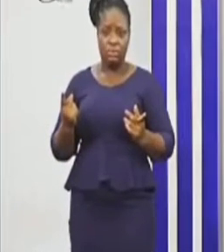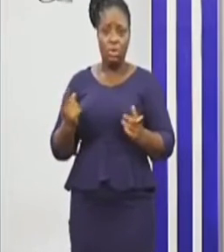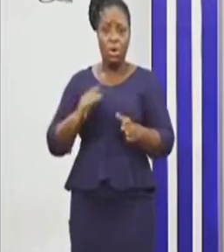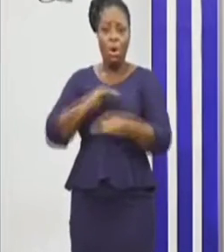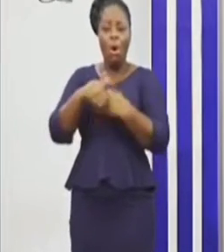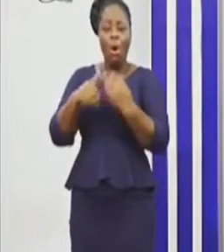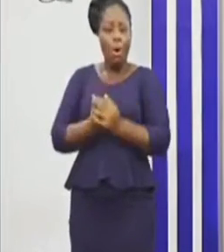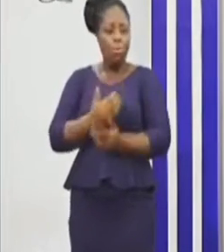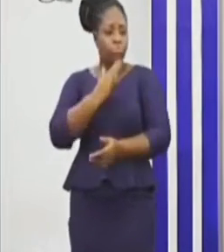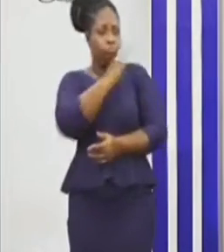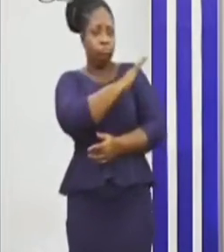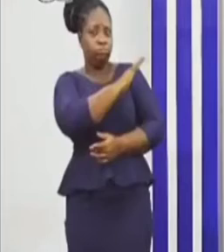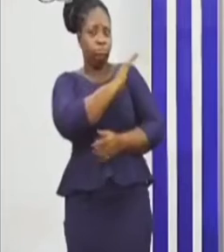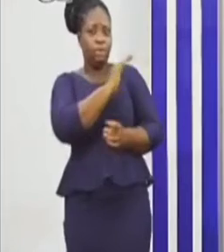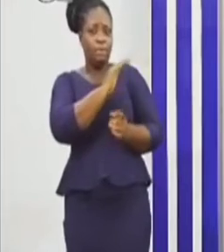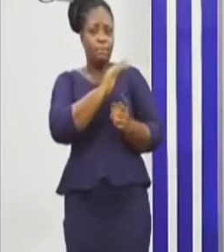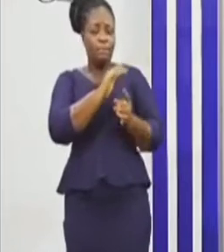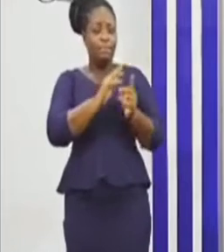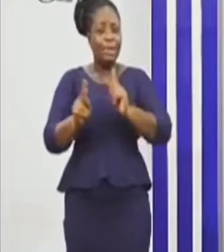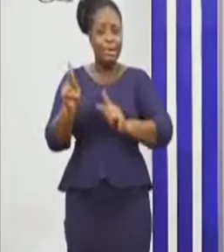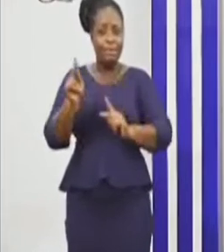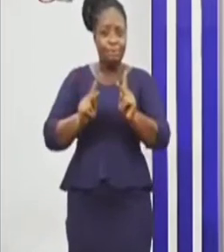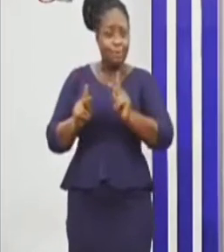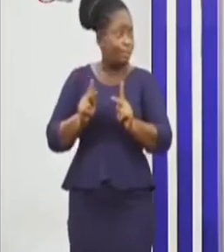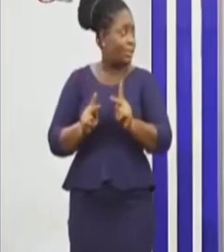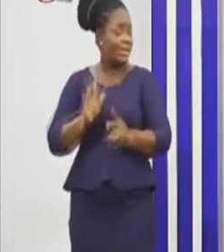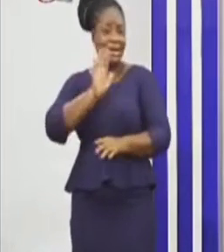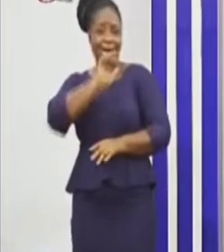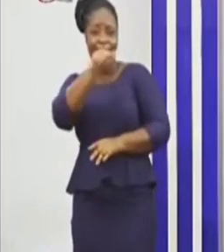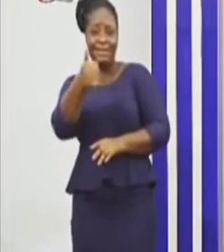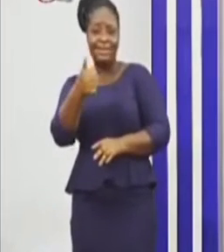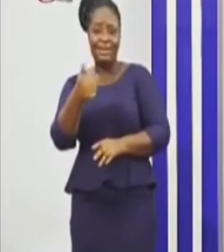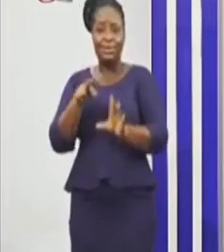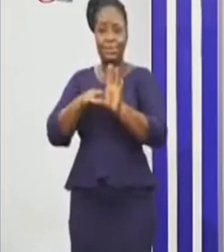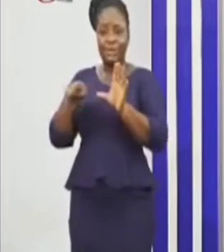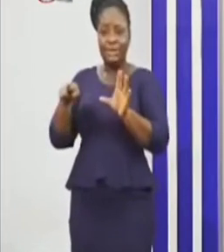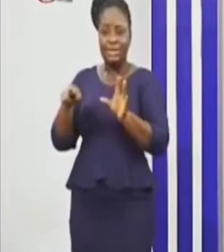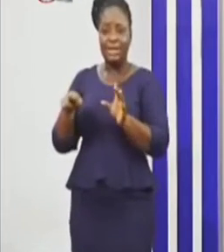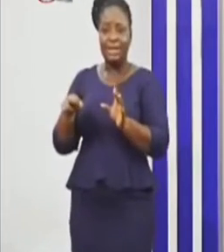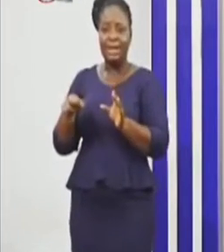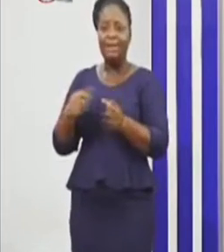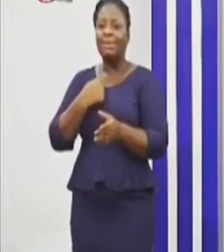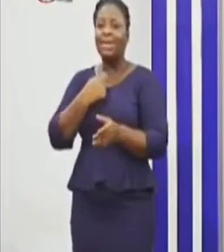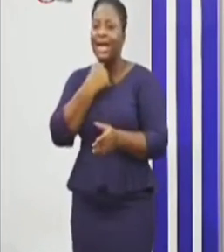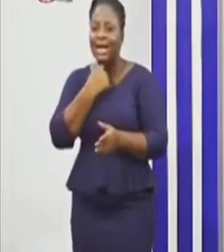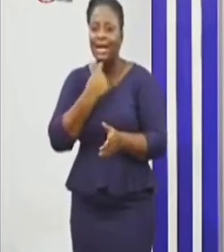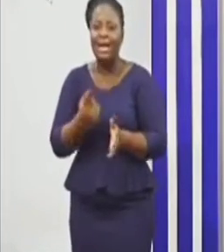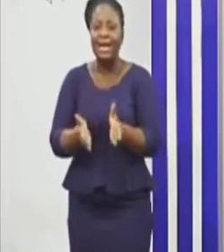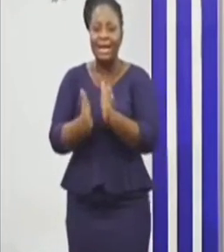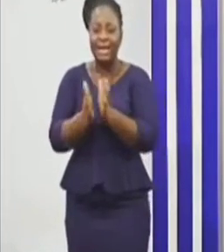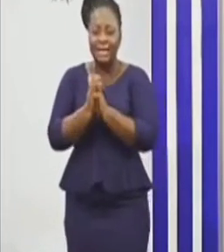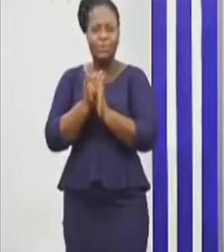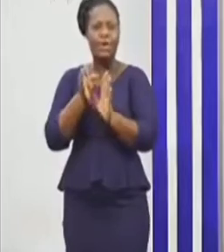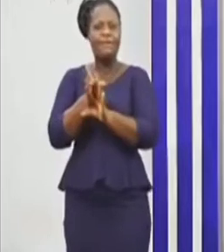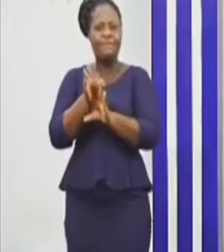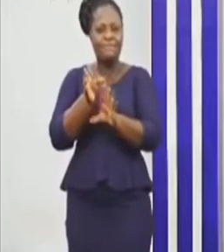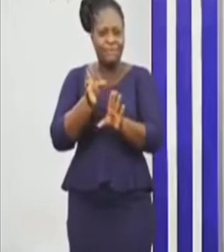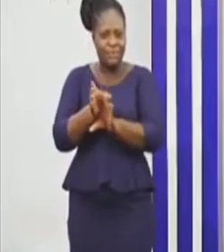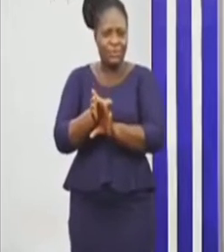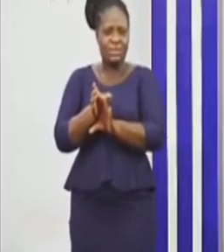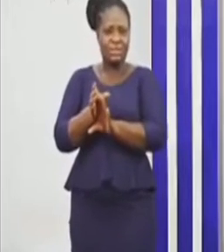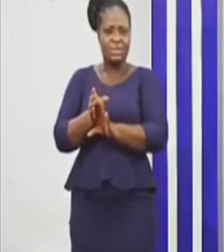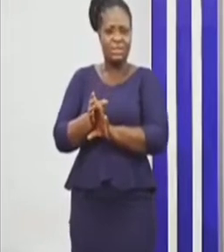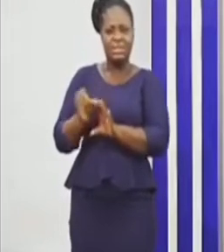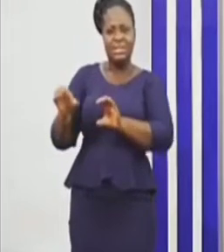All my colleagues, head of legal and prosecutions in all the other regions, have been charged to ensure that they enforce Section